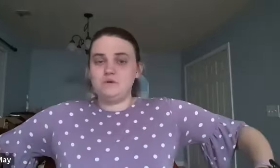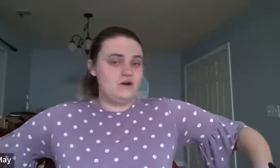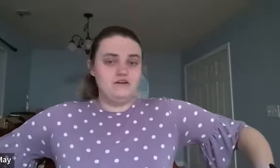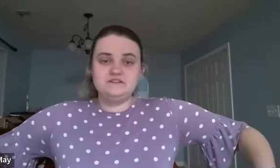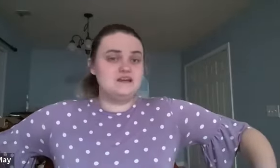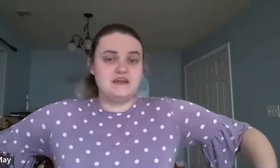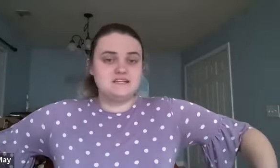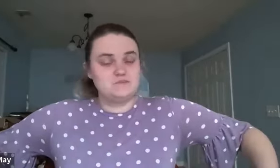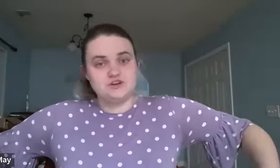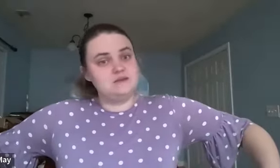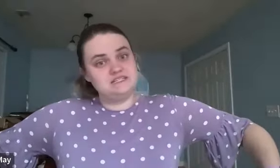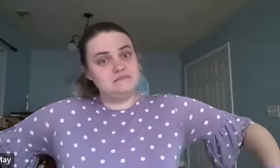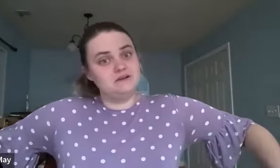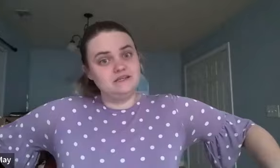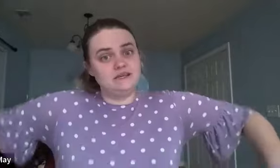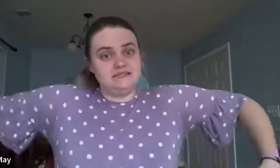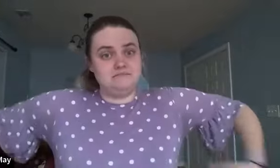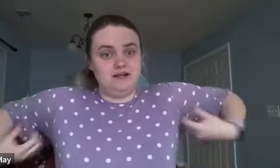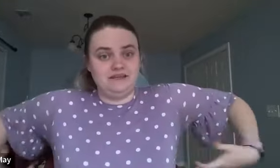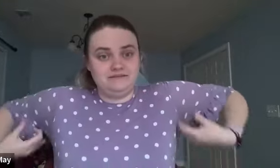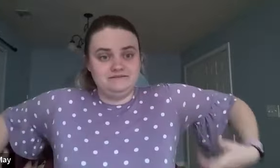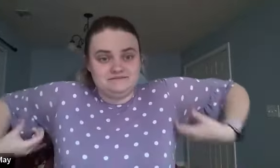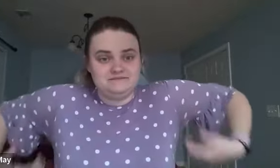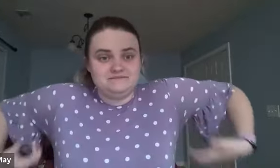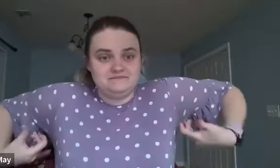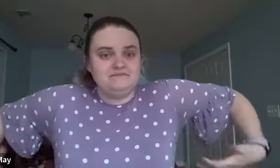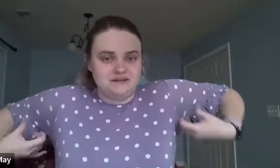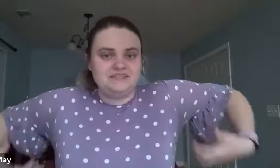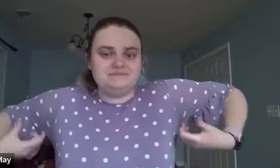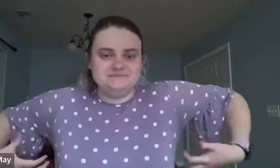we all have done every time we try to imitate a monkey, and it's monkey. Monkey.